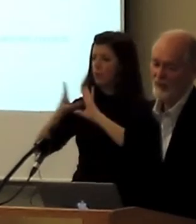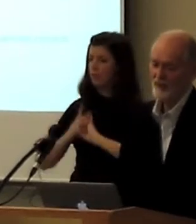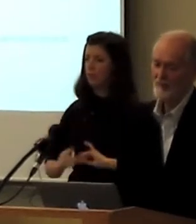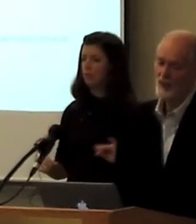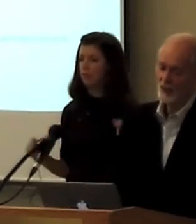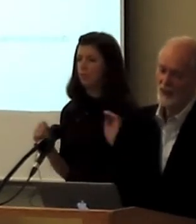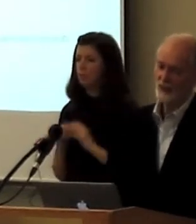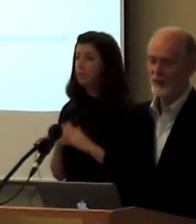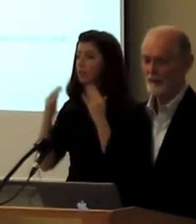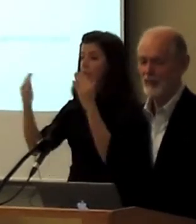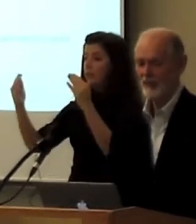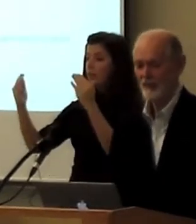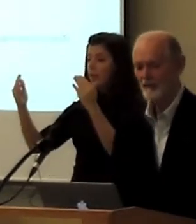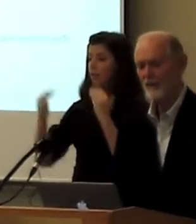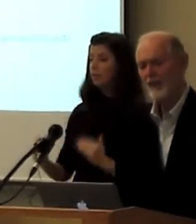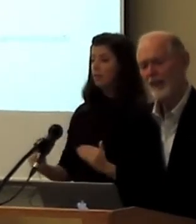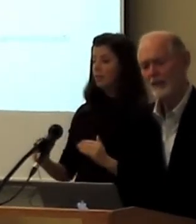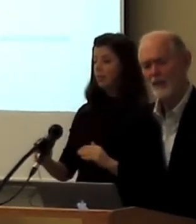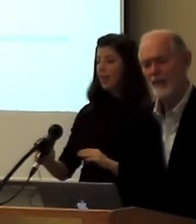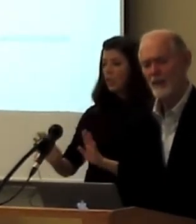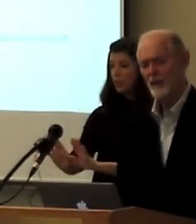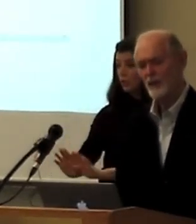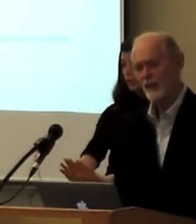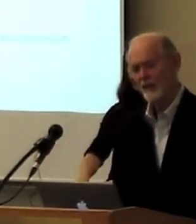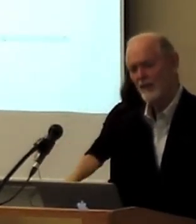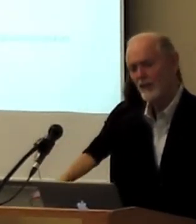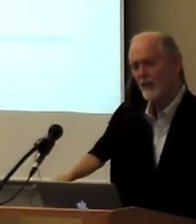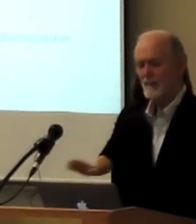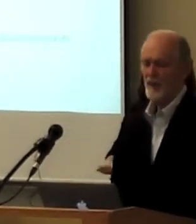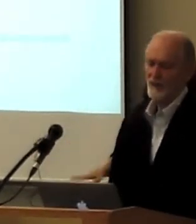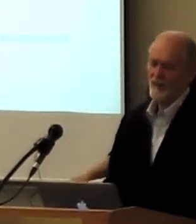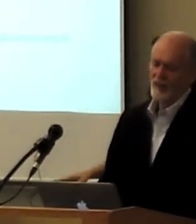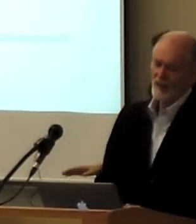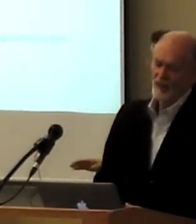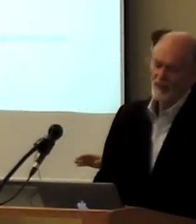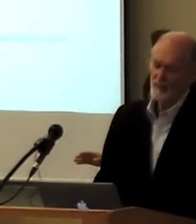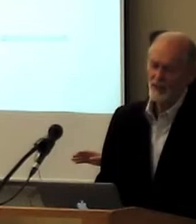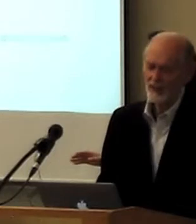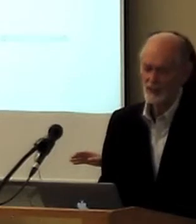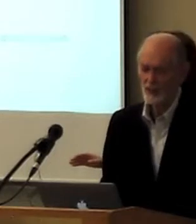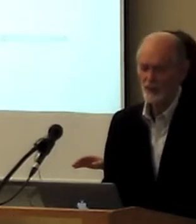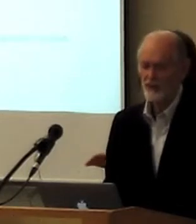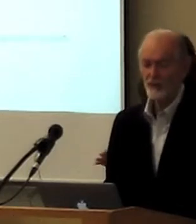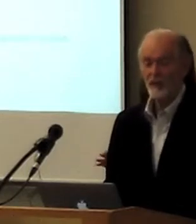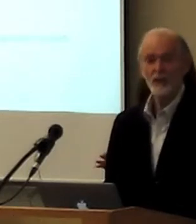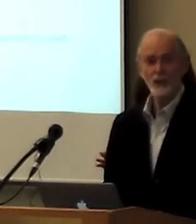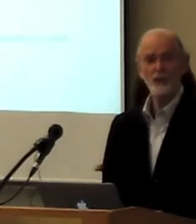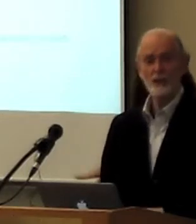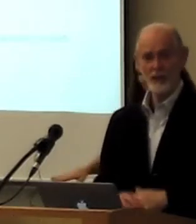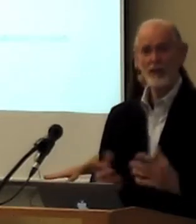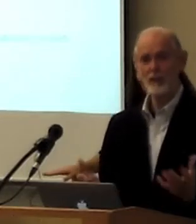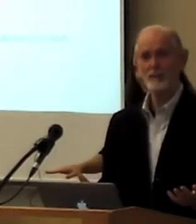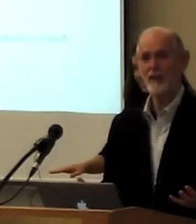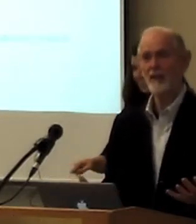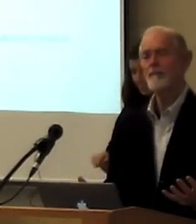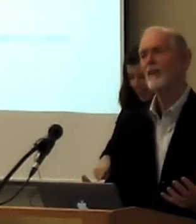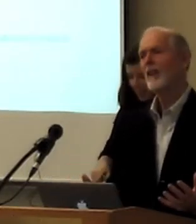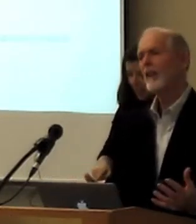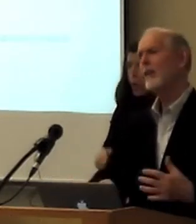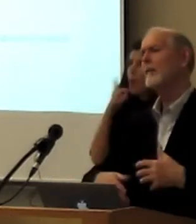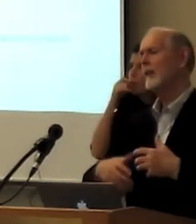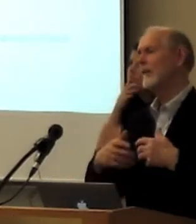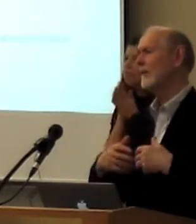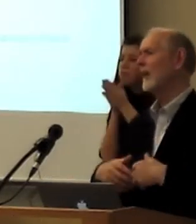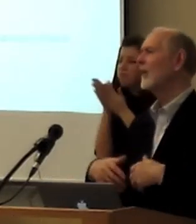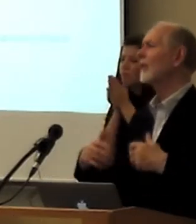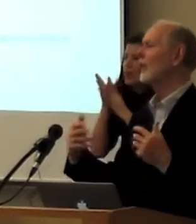we look at young children in particular, and we think about stories, and you think about the kinds of stories that young children are engaged by, and